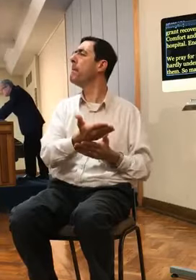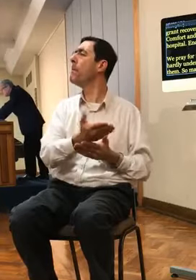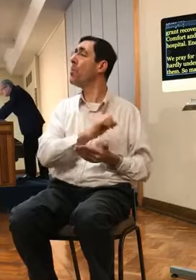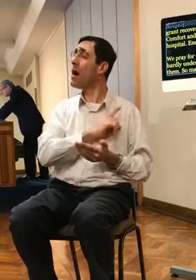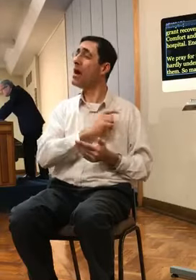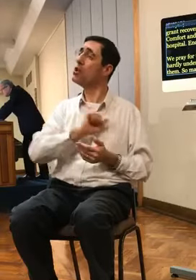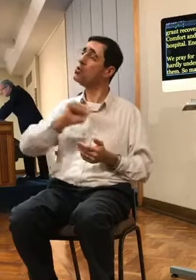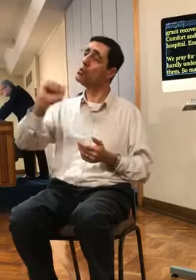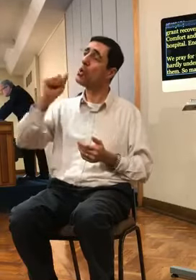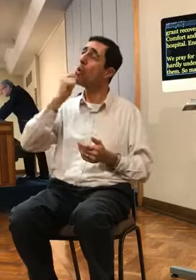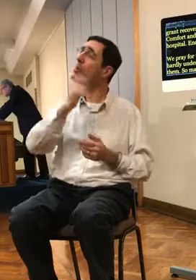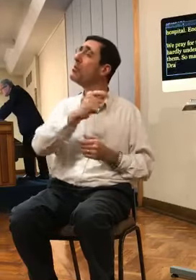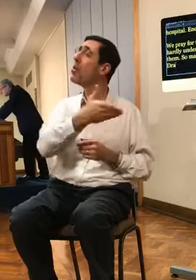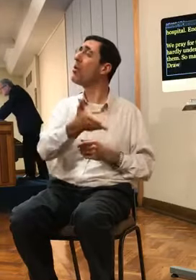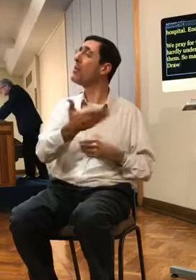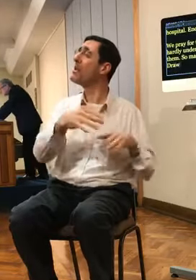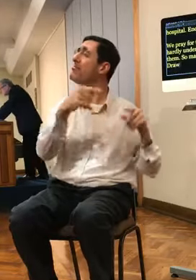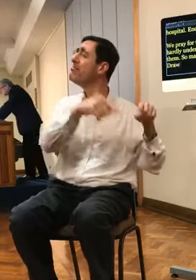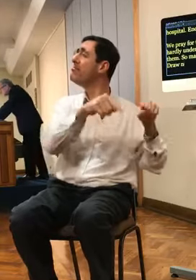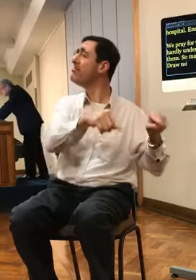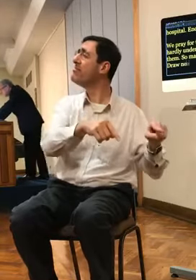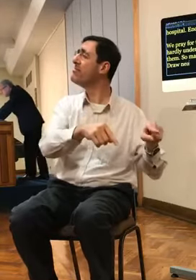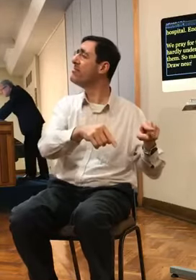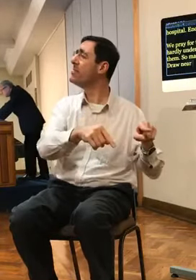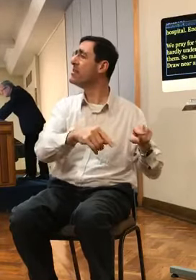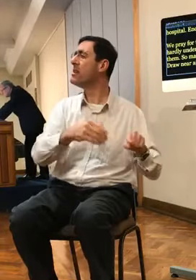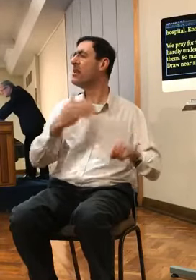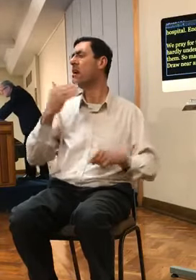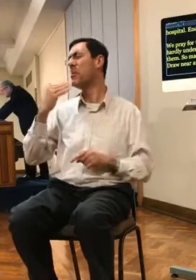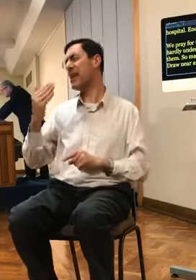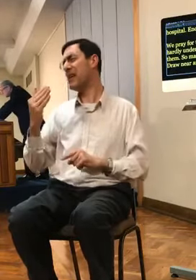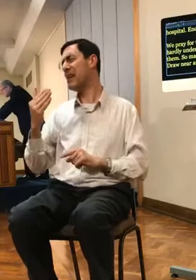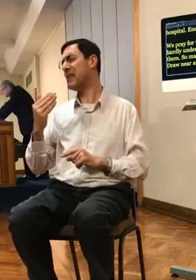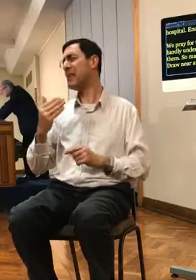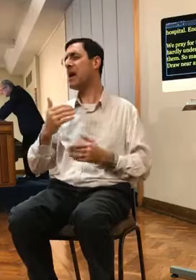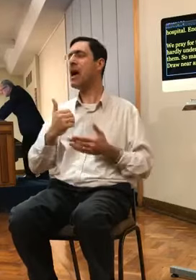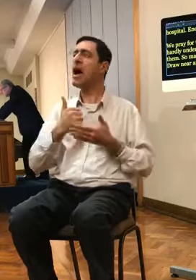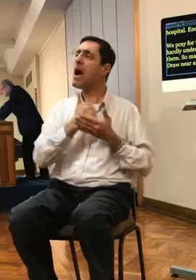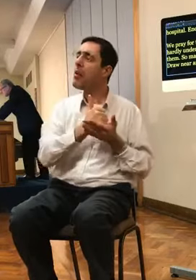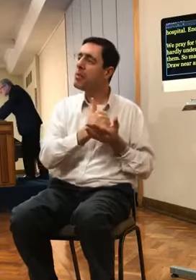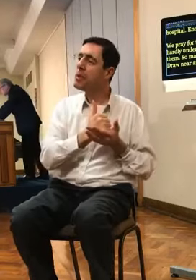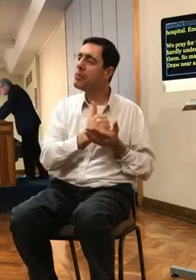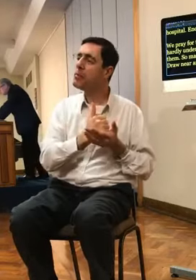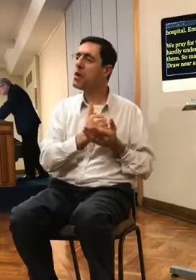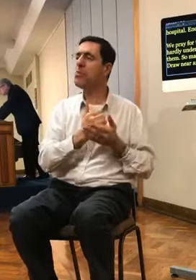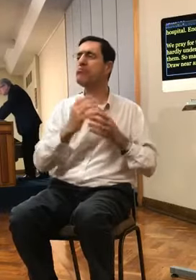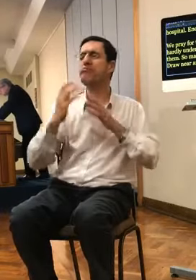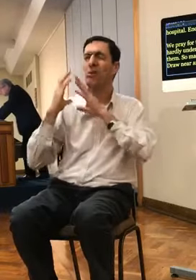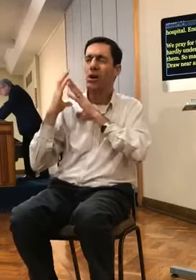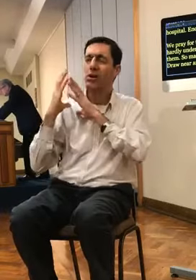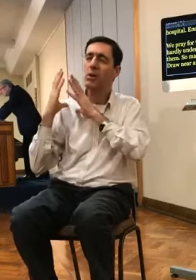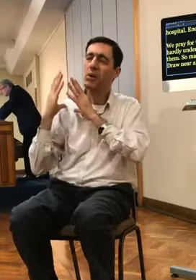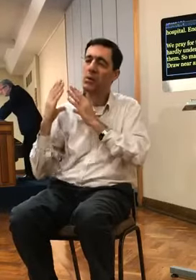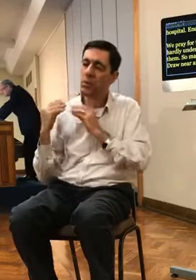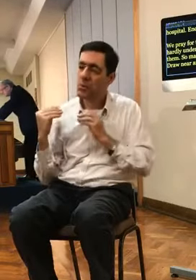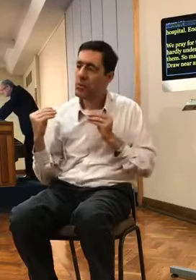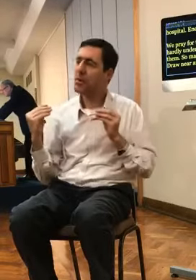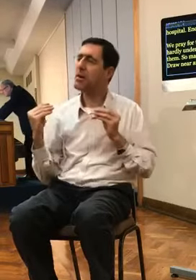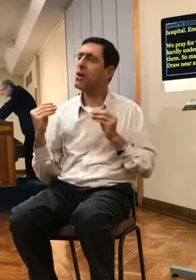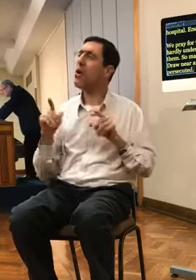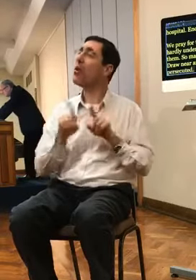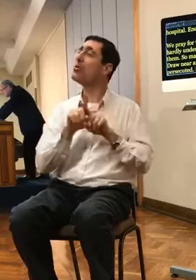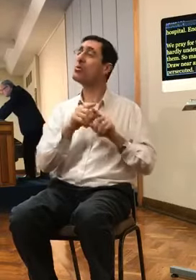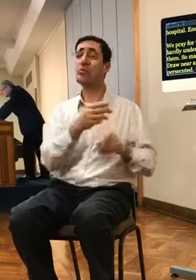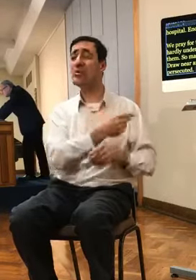draw near to them. If it please thee, ease their burdens. If it please, we pray, grant liberty to many. And,